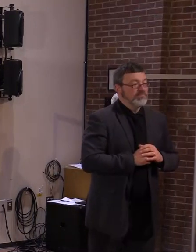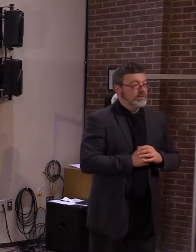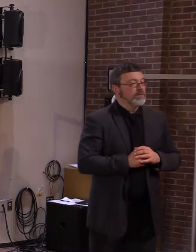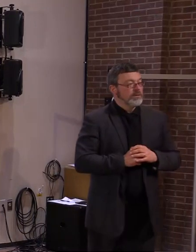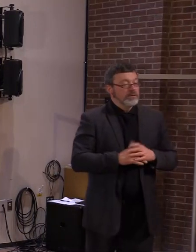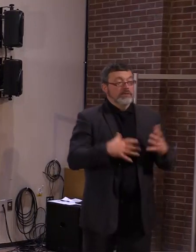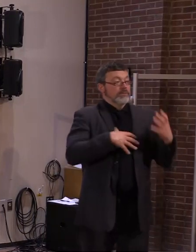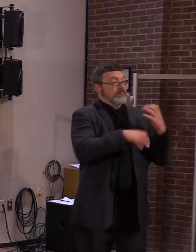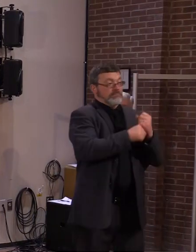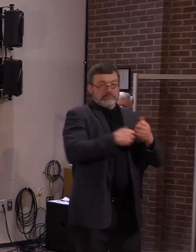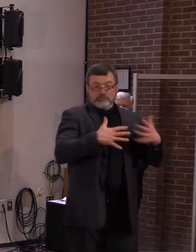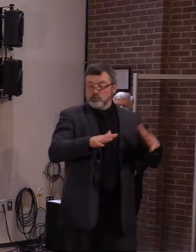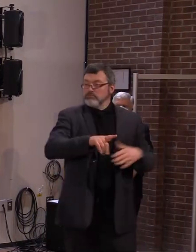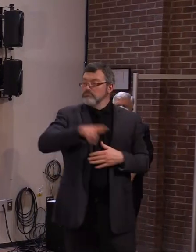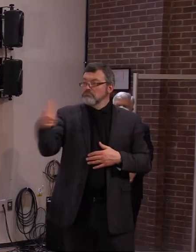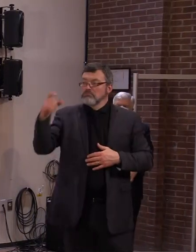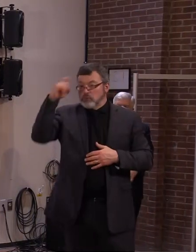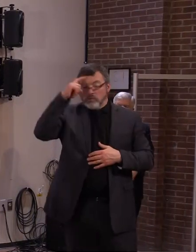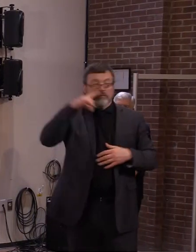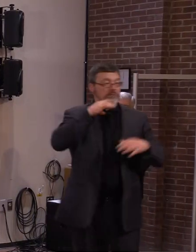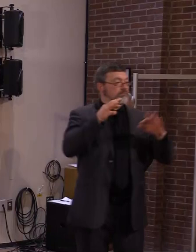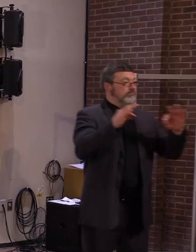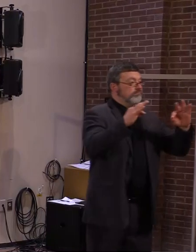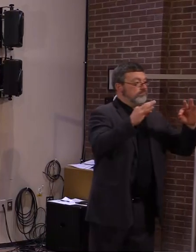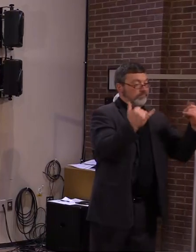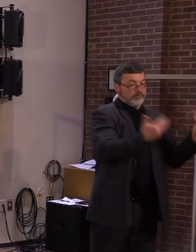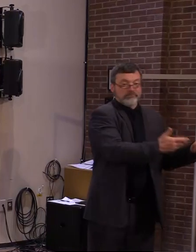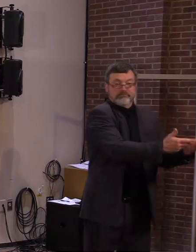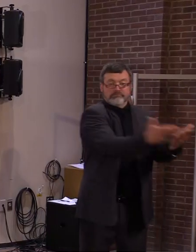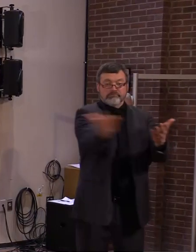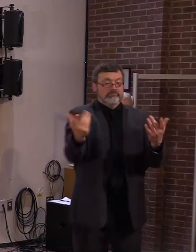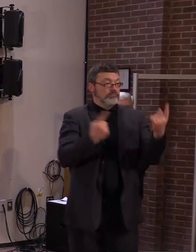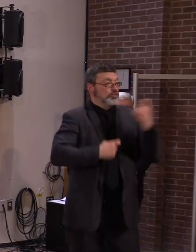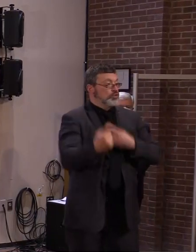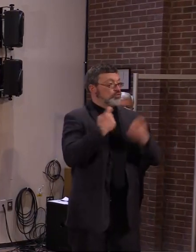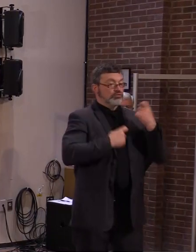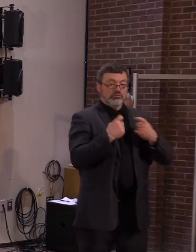Thank you, Dr. Levine. We'll now open it up to questions.